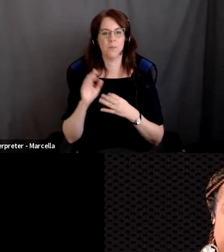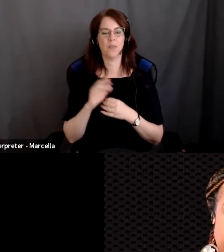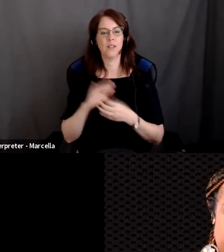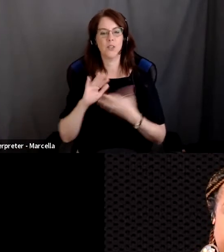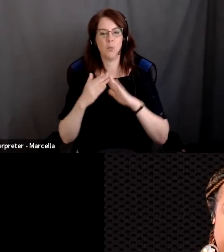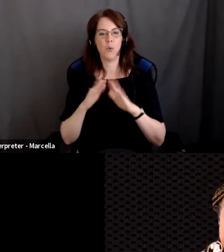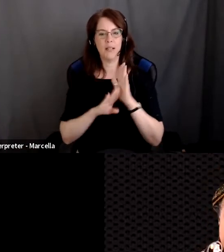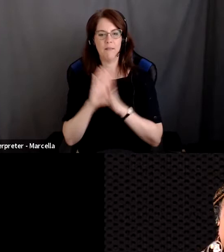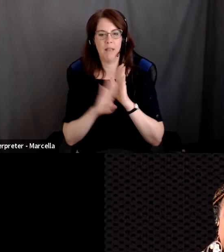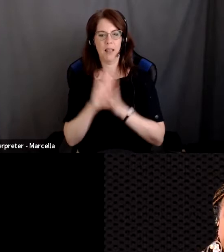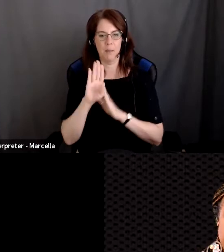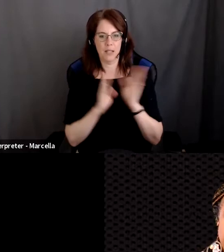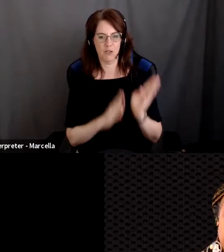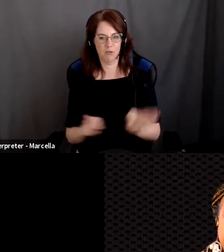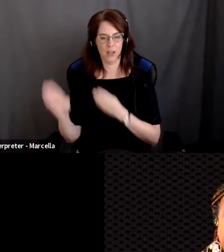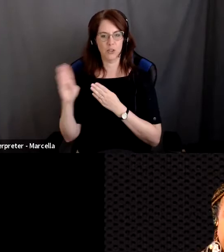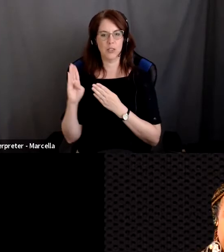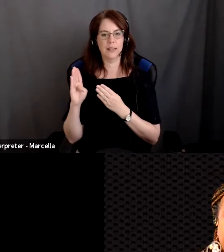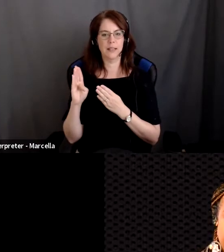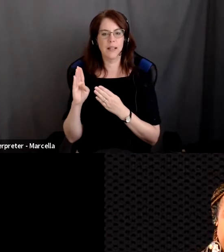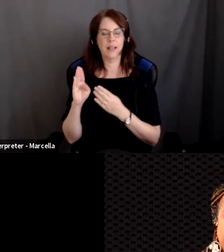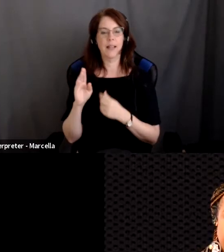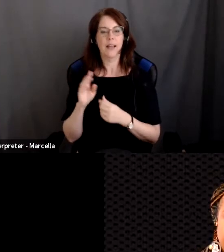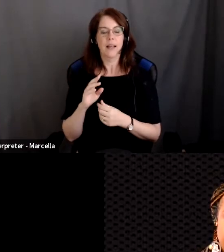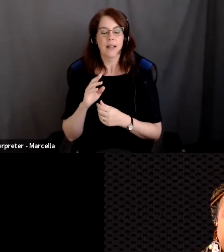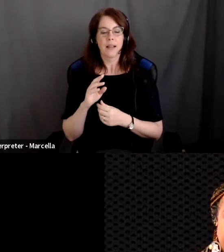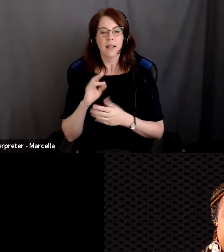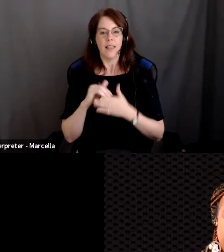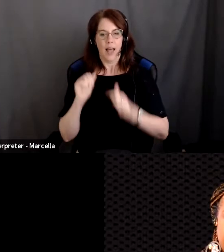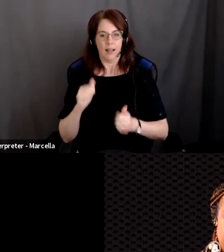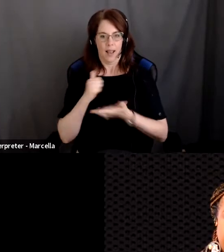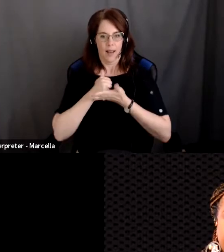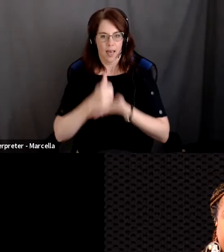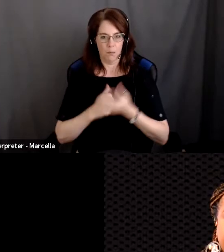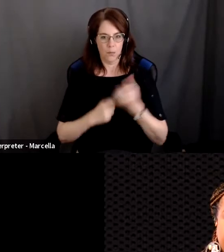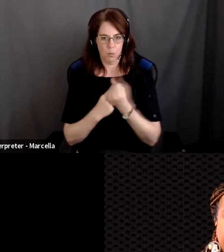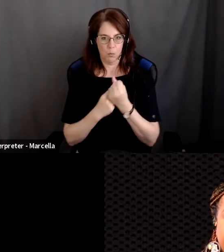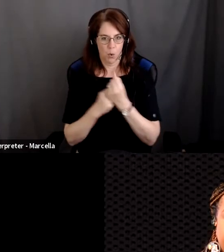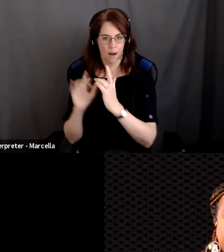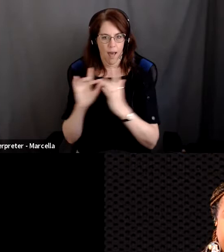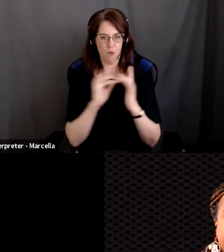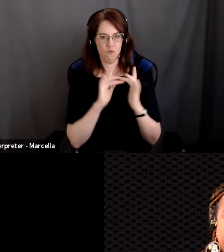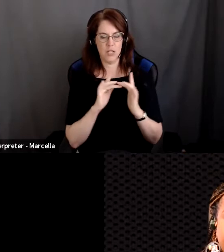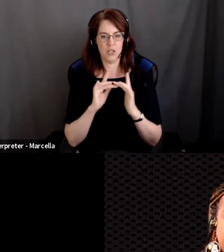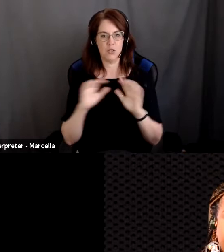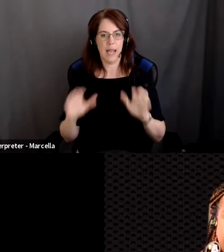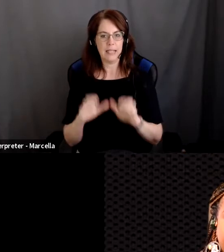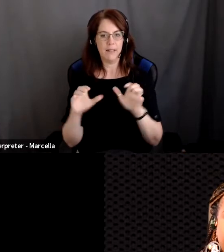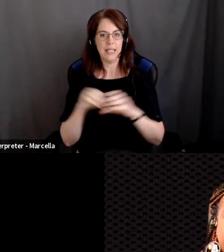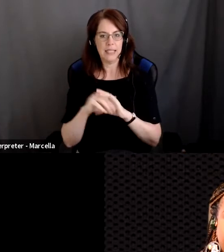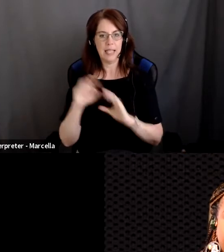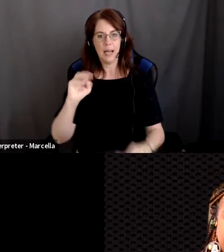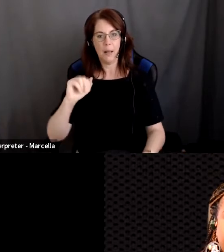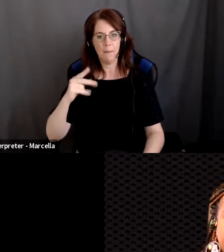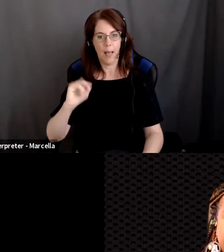community development strategy that can help support outreach activities in